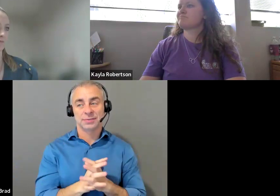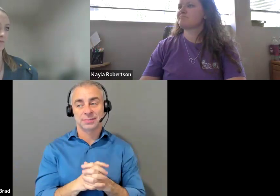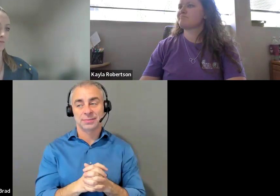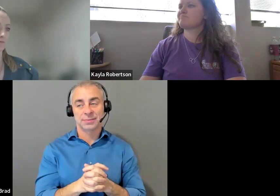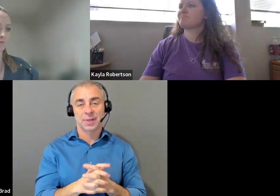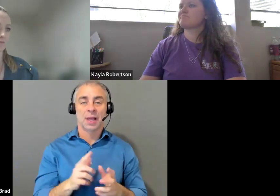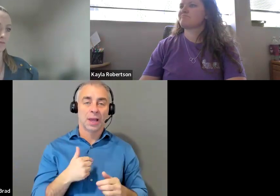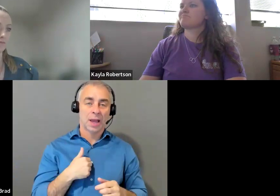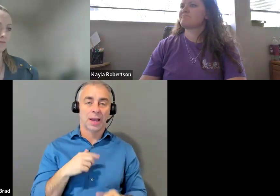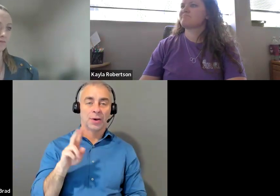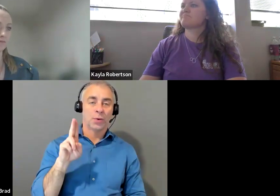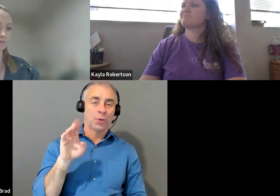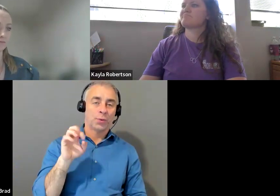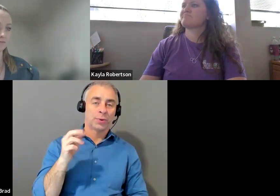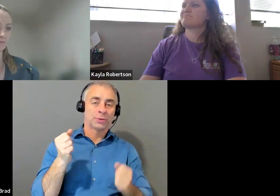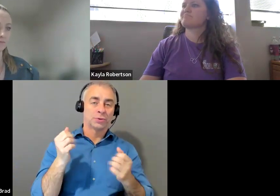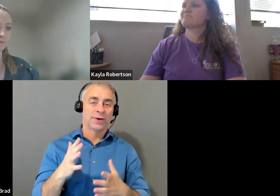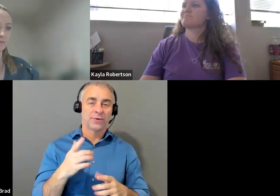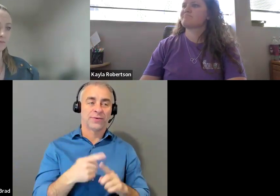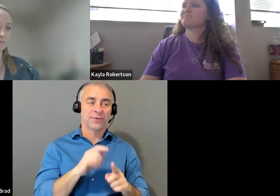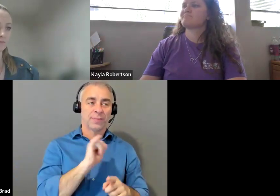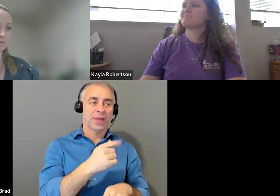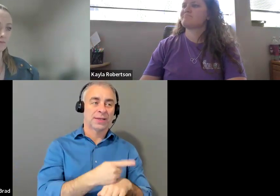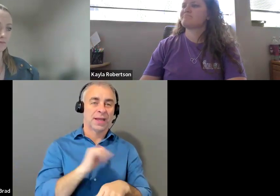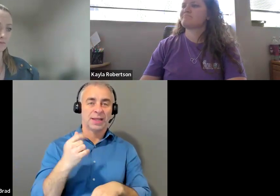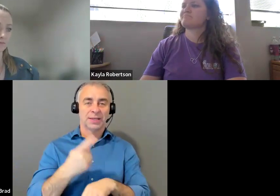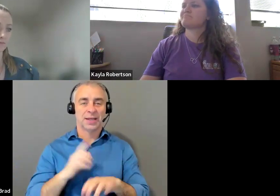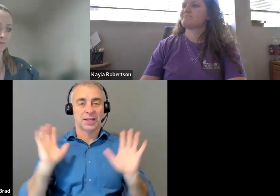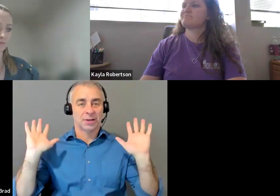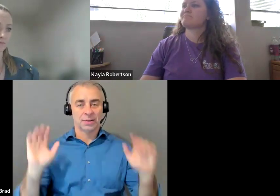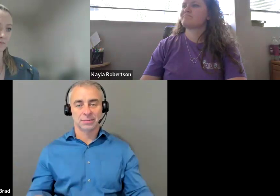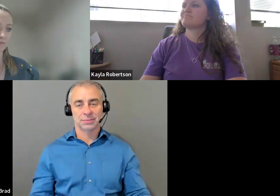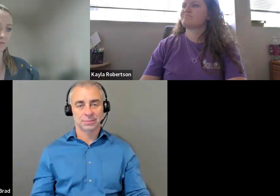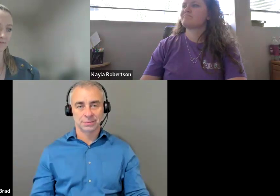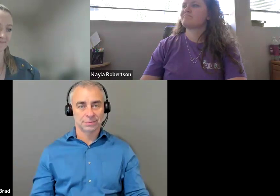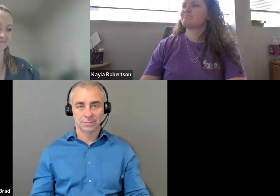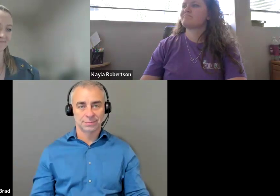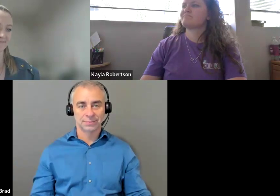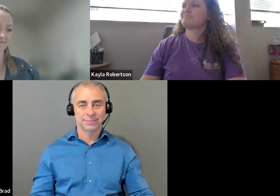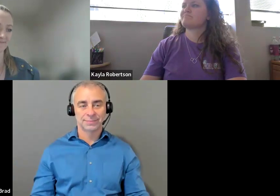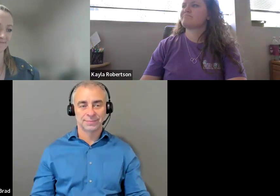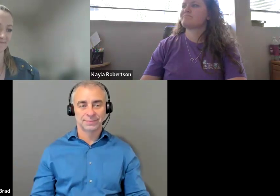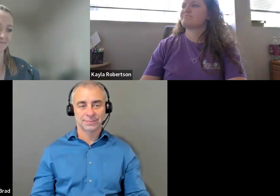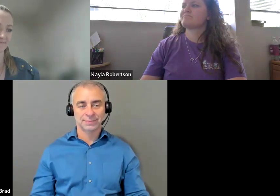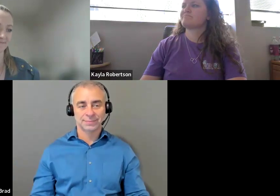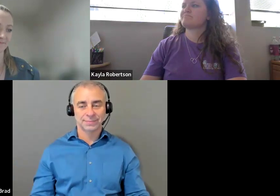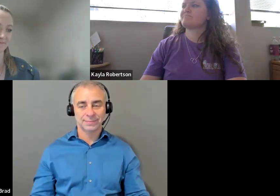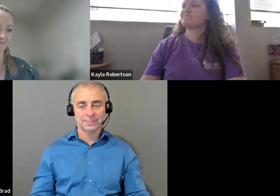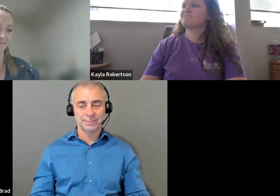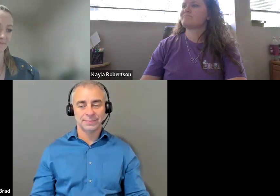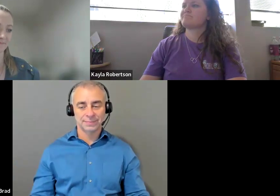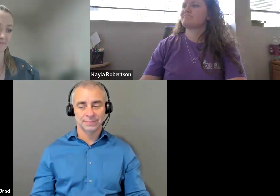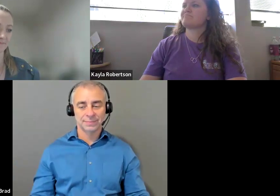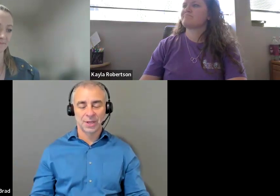Uber driver from this time to this time, and that was it. So I'm wondering what kind,